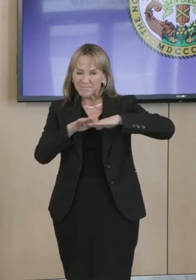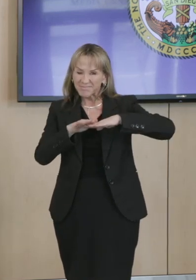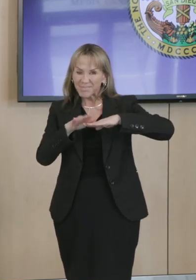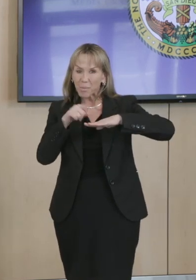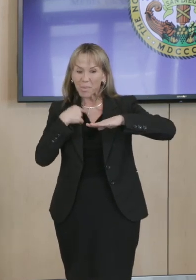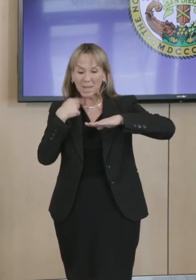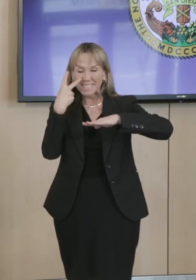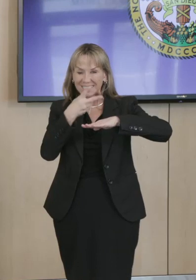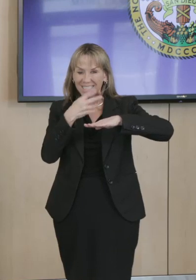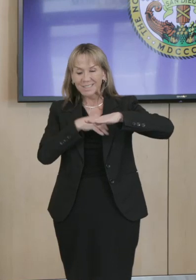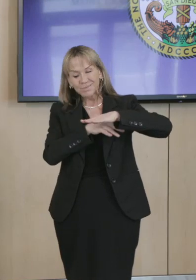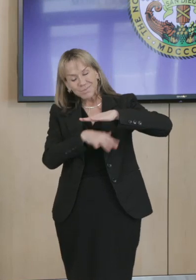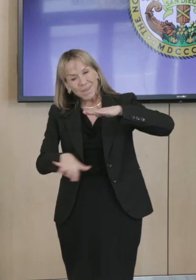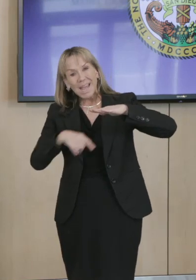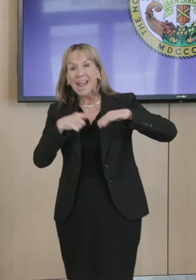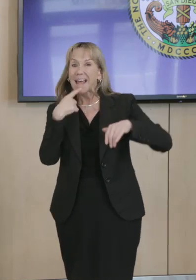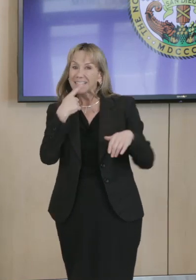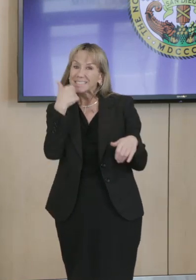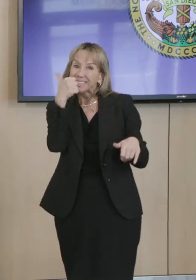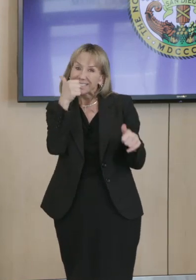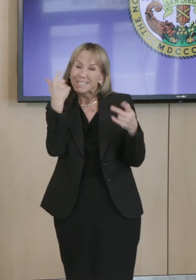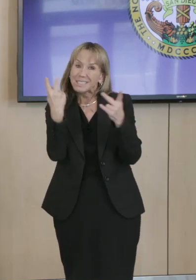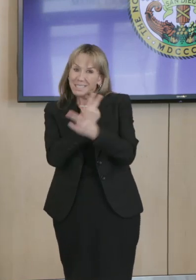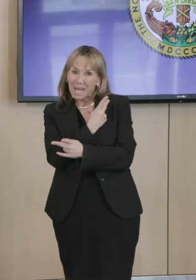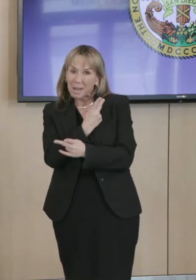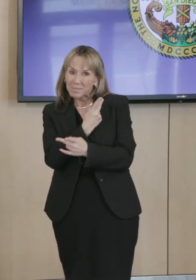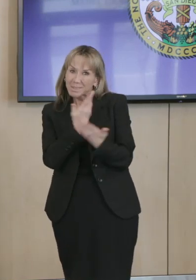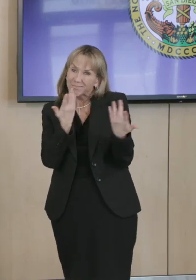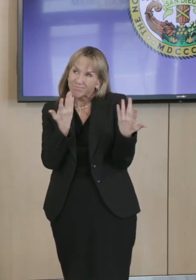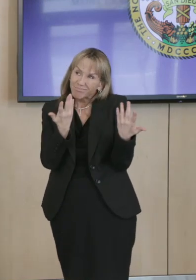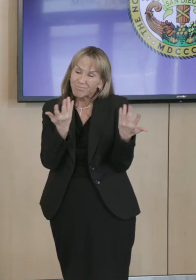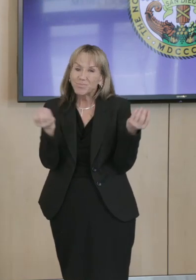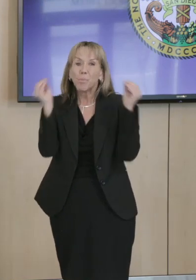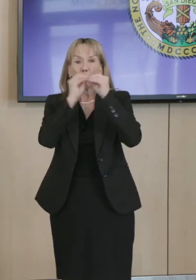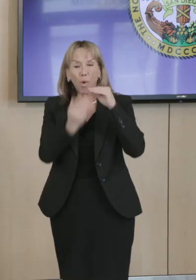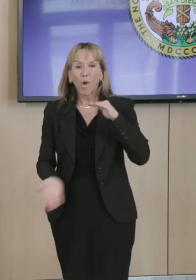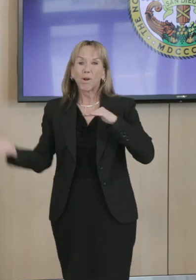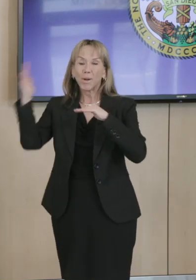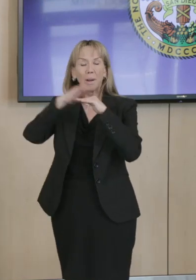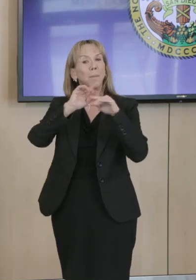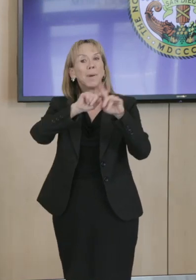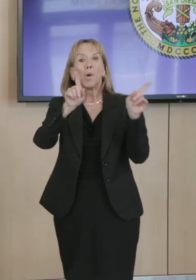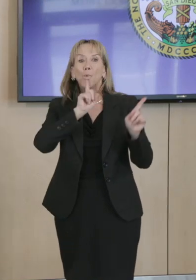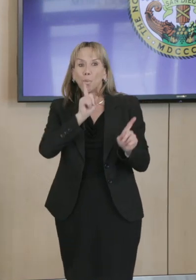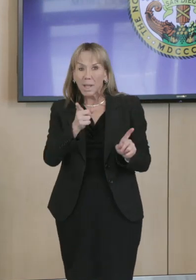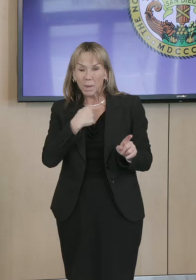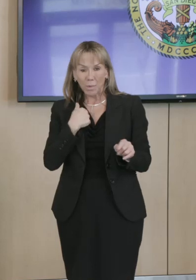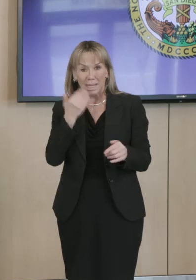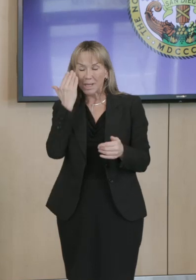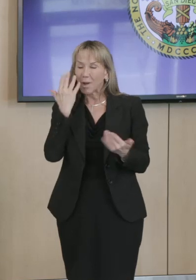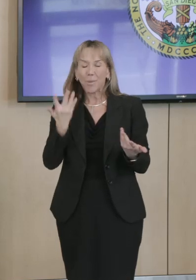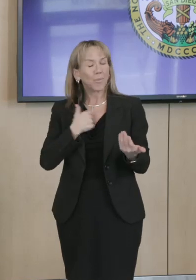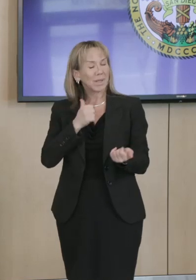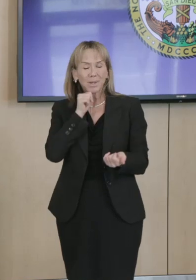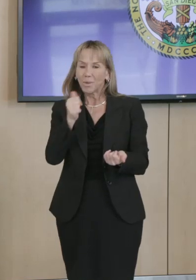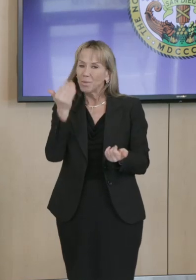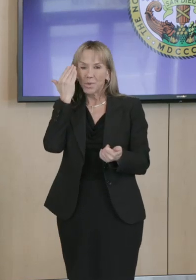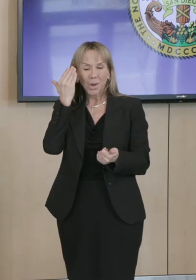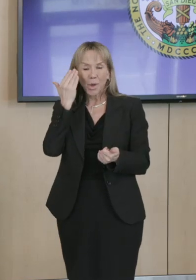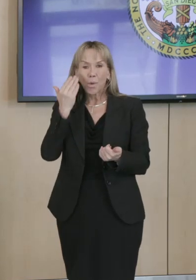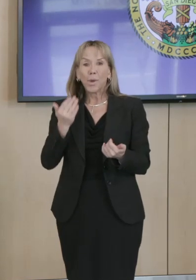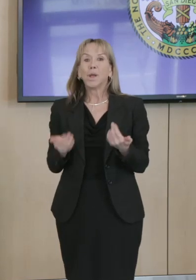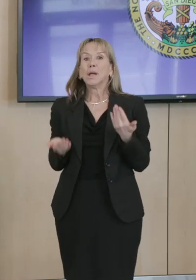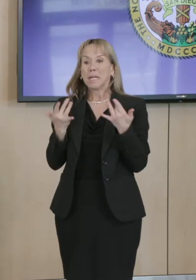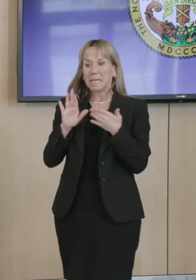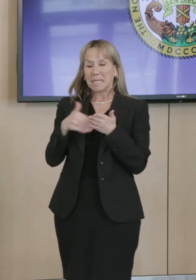guesstimate of about 10 times as many, but we really don't know. Frankly, when testing becomes much more available within the next 2